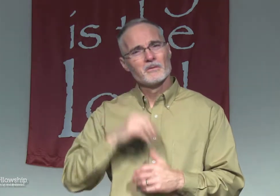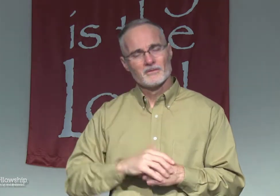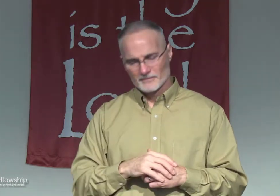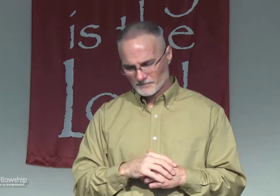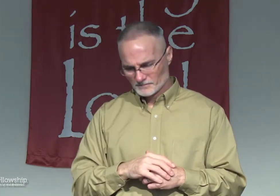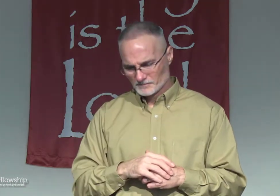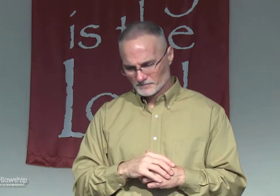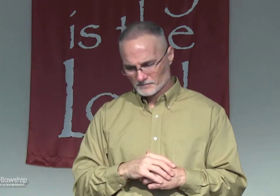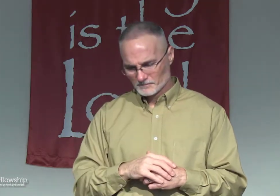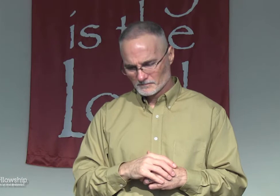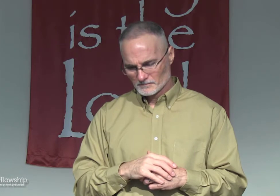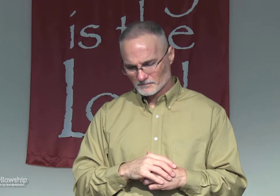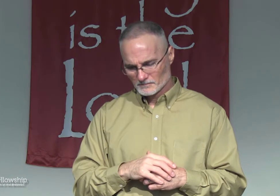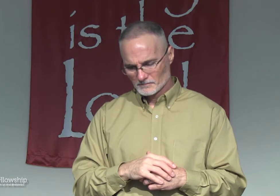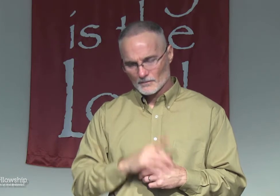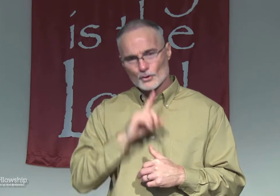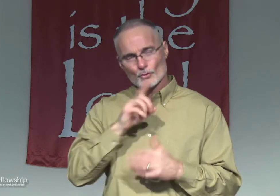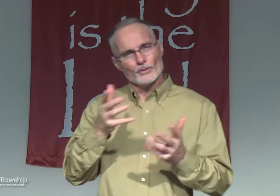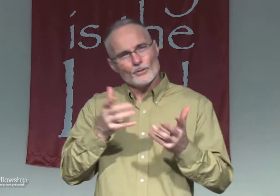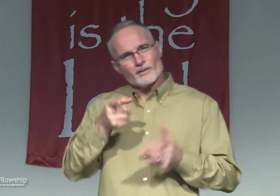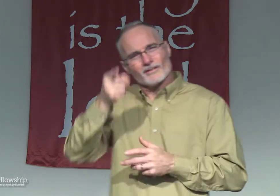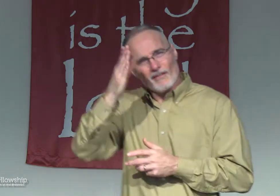Do you honestly believe that's okay?